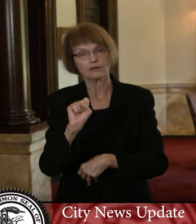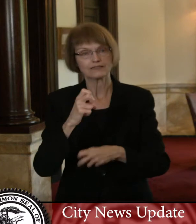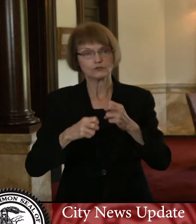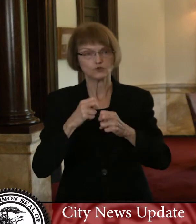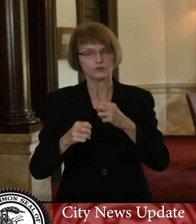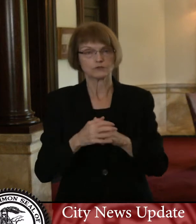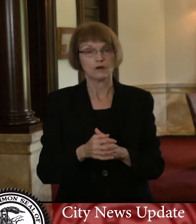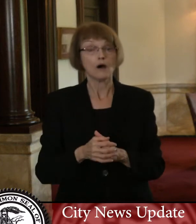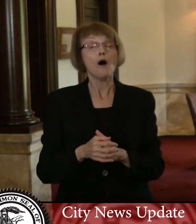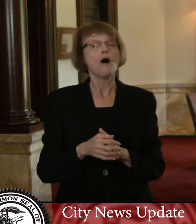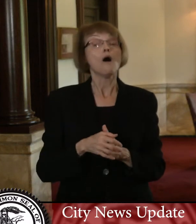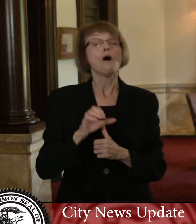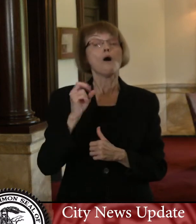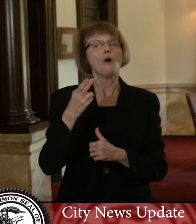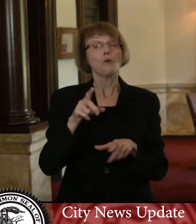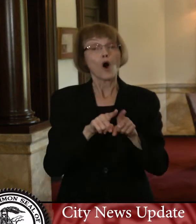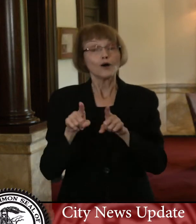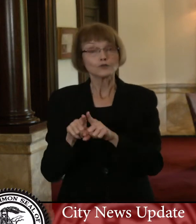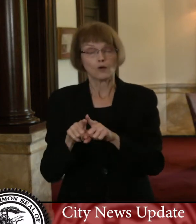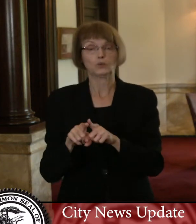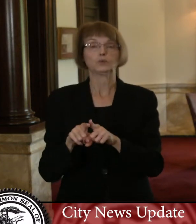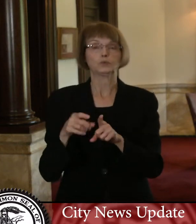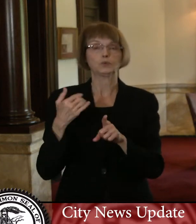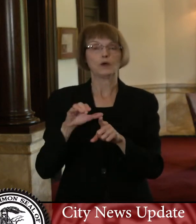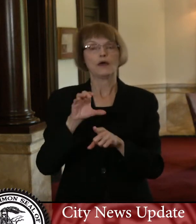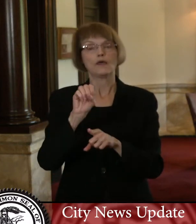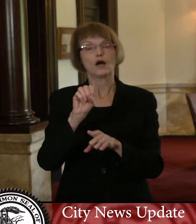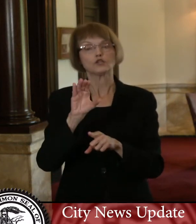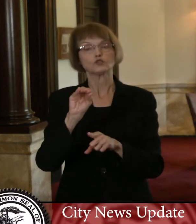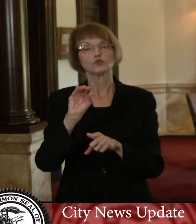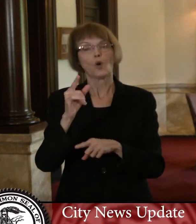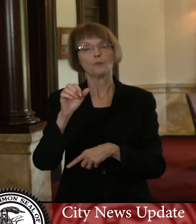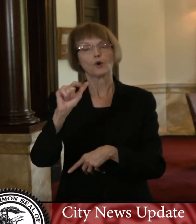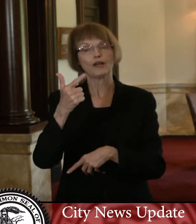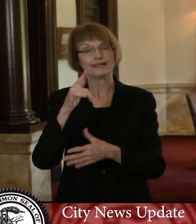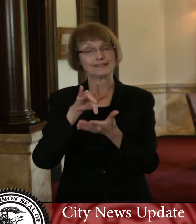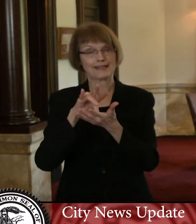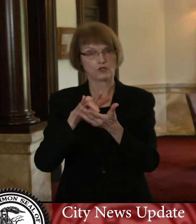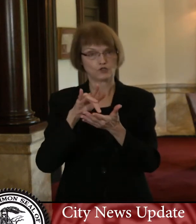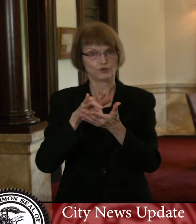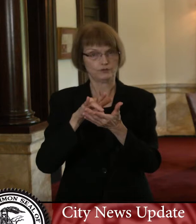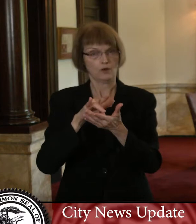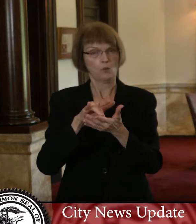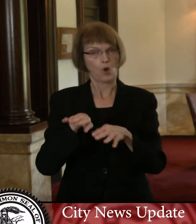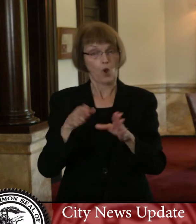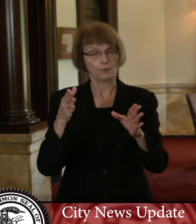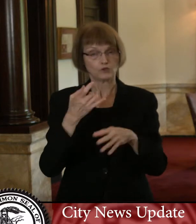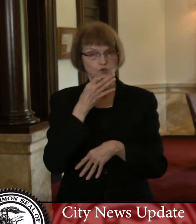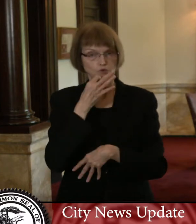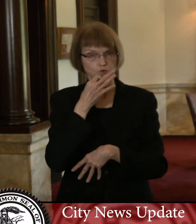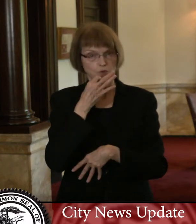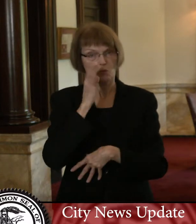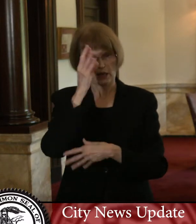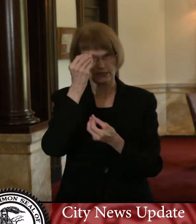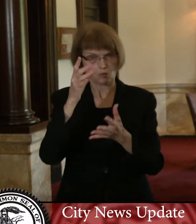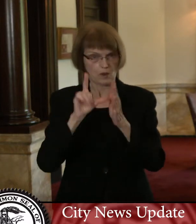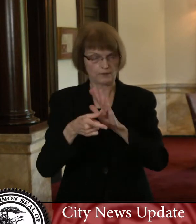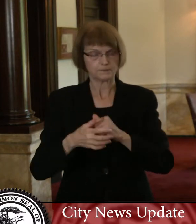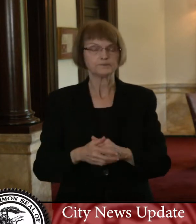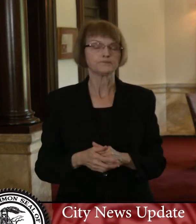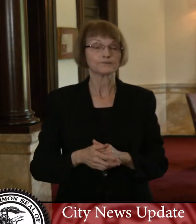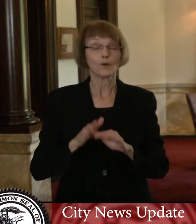you. Oh, and also there's a sobering center that's going to open soon. We'll have more details on that as well.